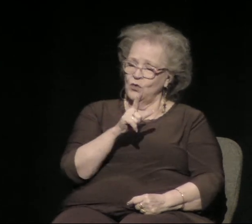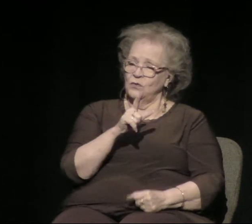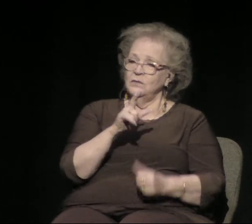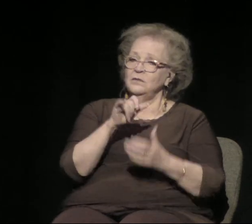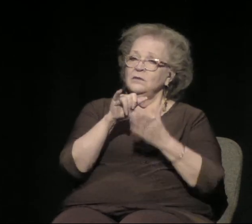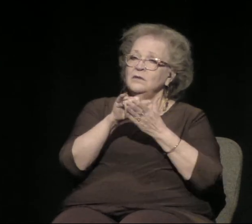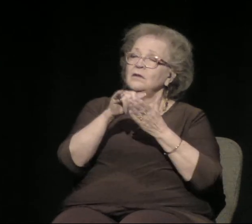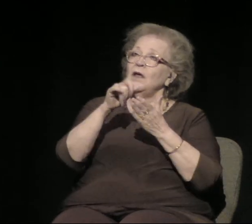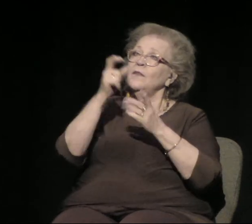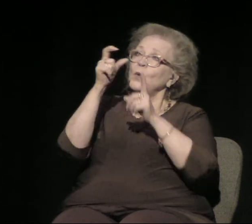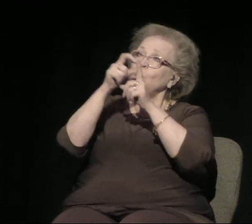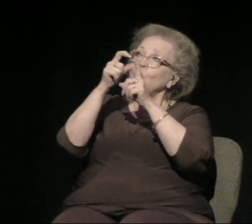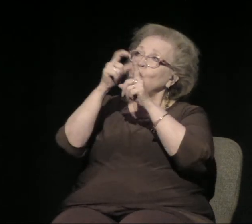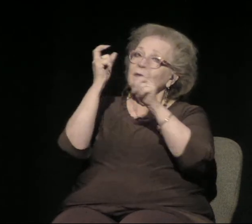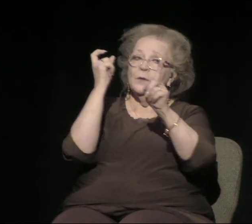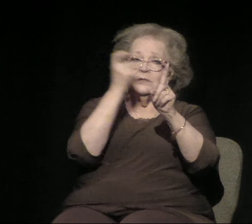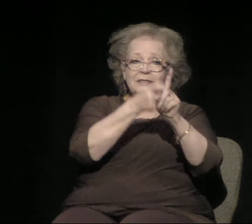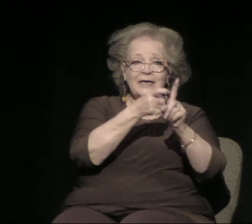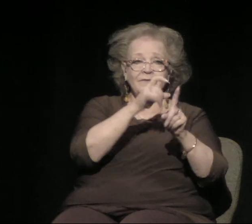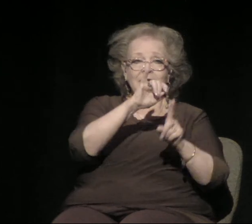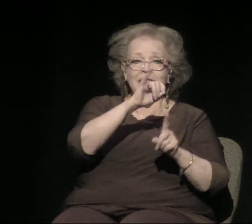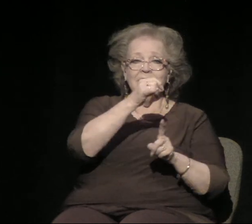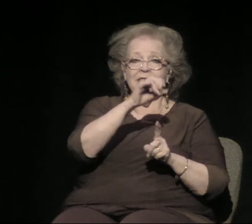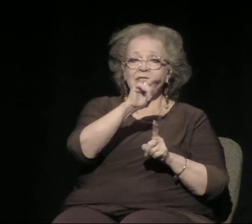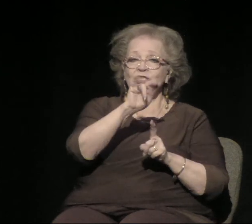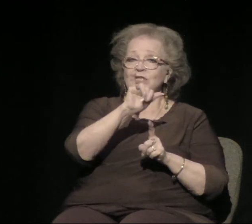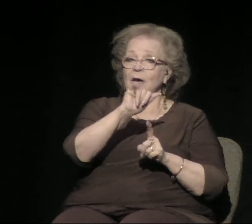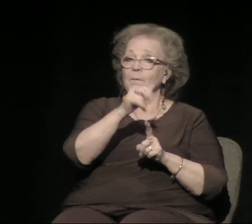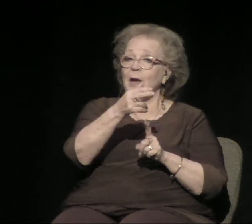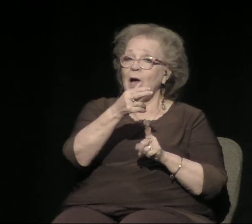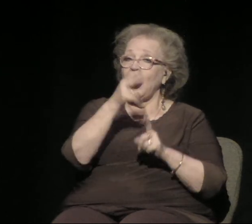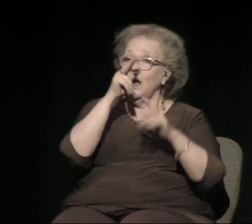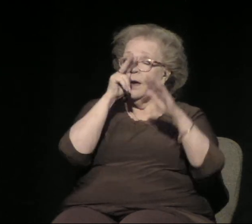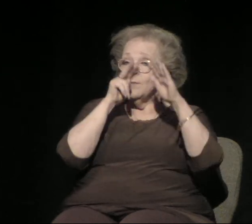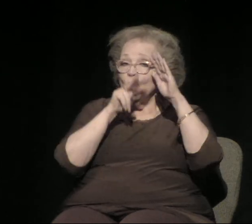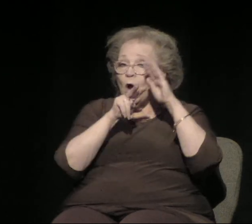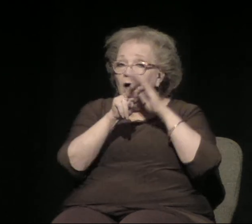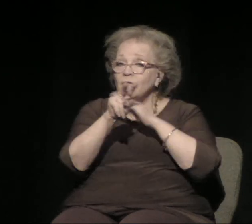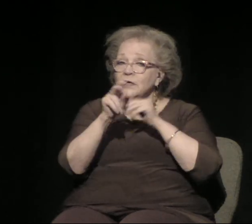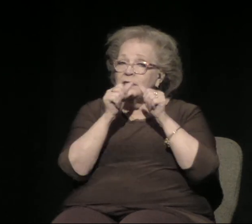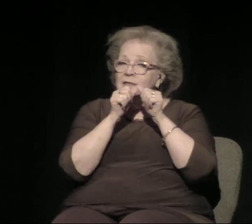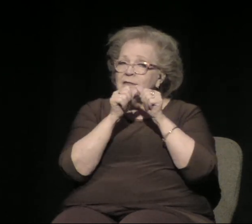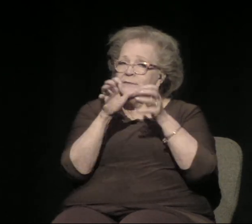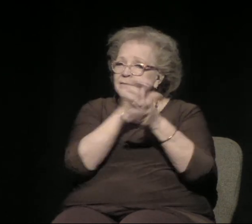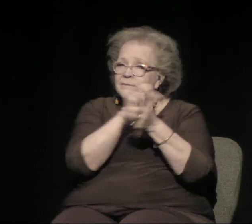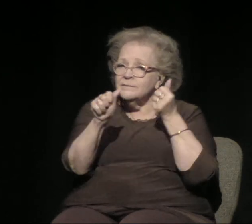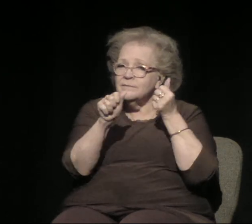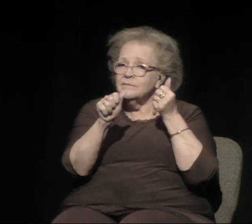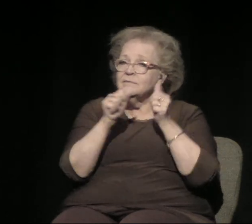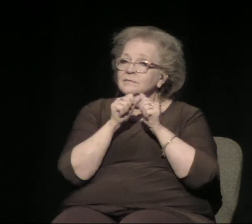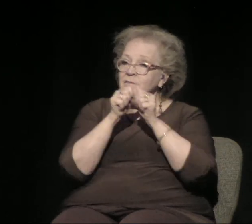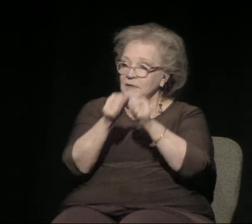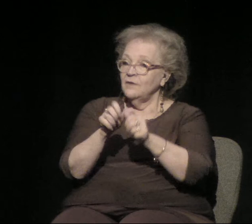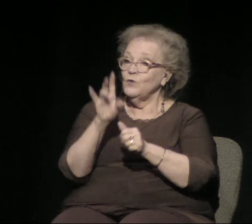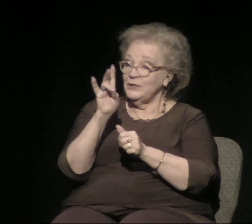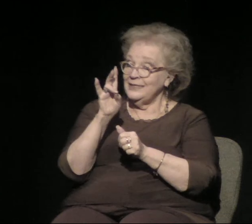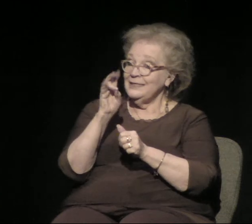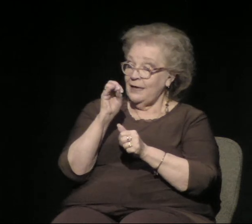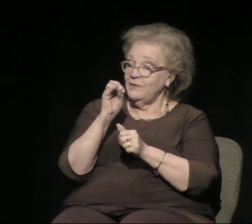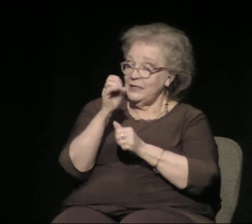of the Lord given to Jeremiah the prophet, that the desolation of Jerusalem would last 70